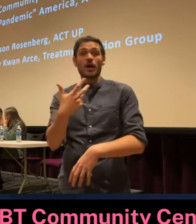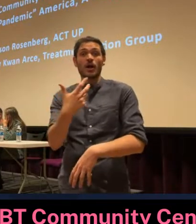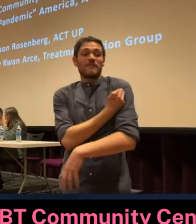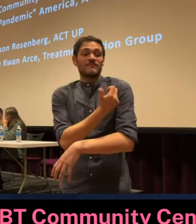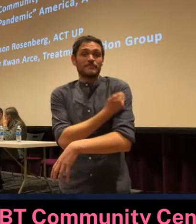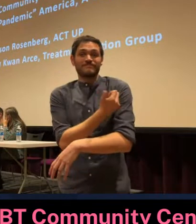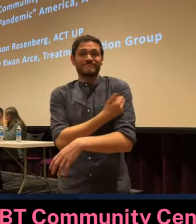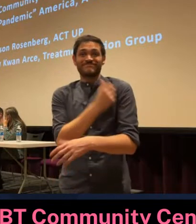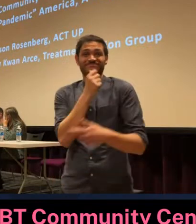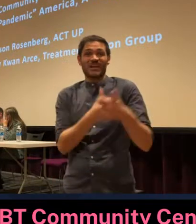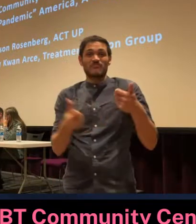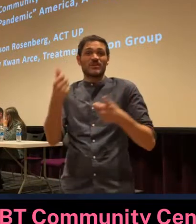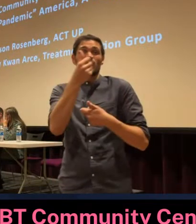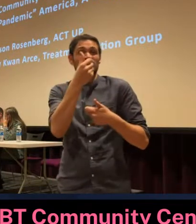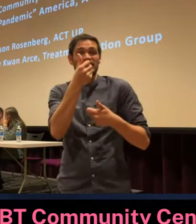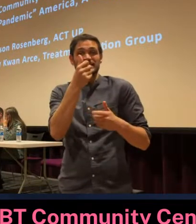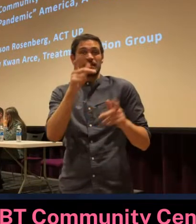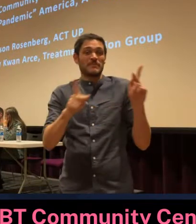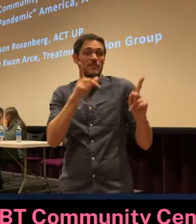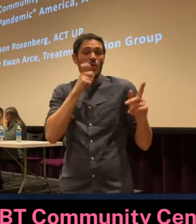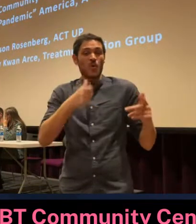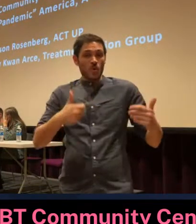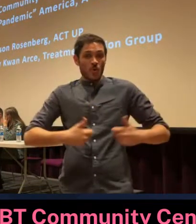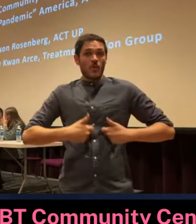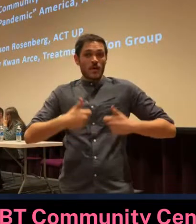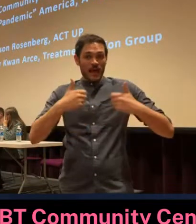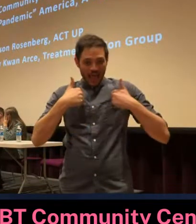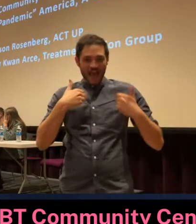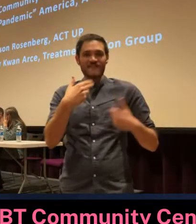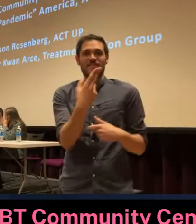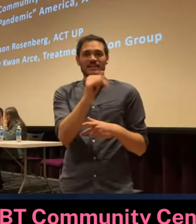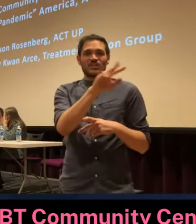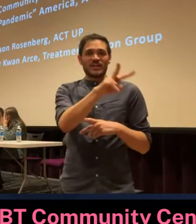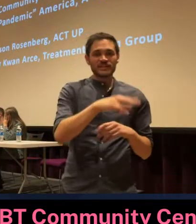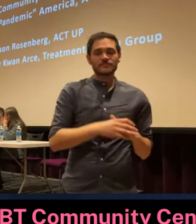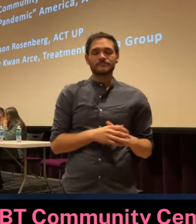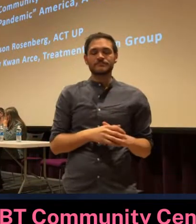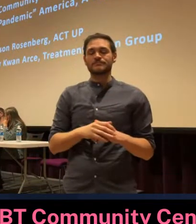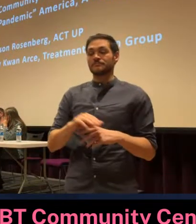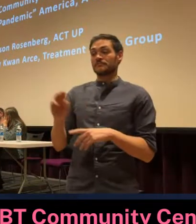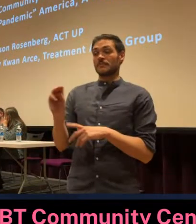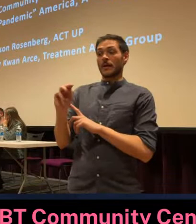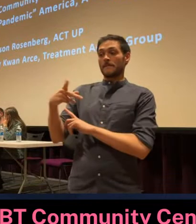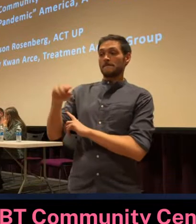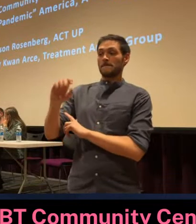with HIV. We saw that MPOX wasn't prioritizing